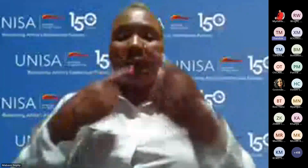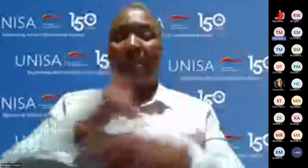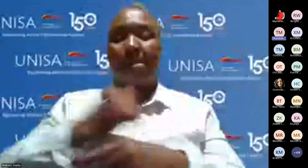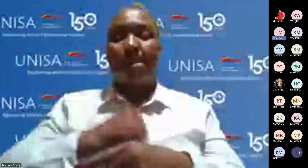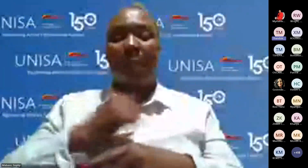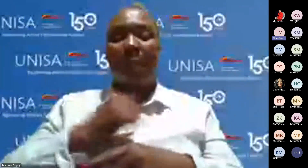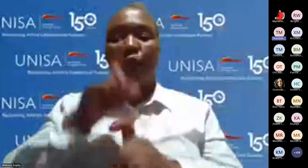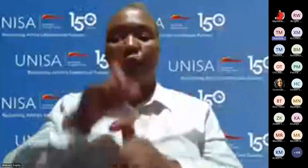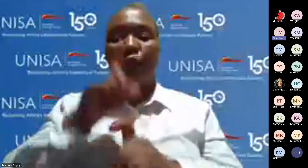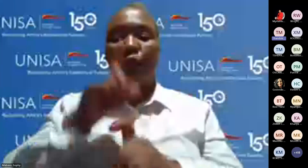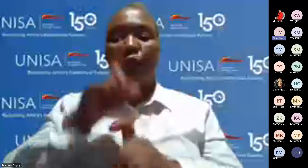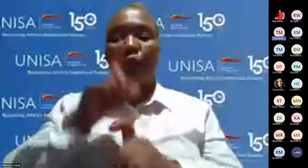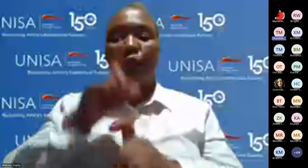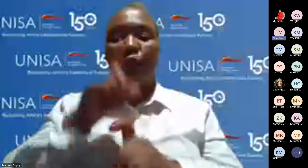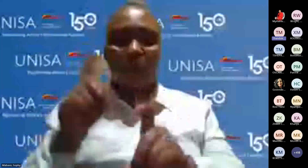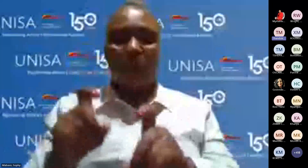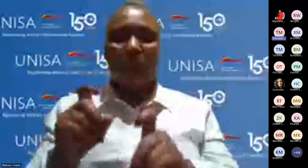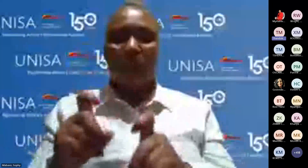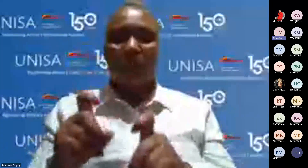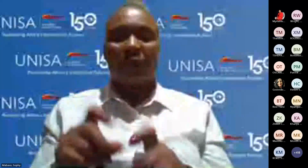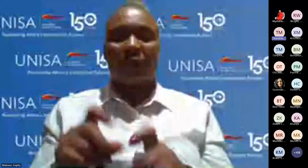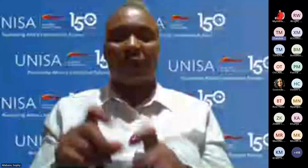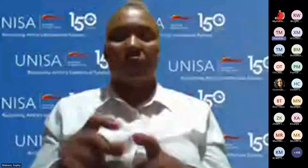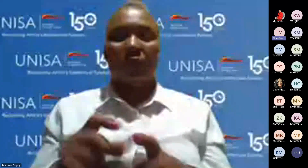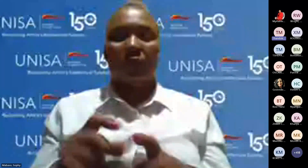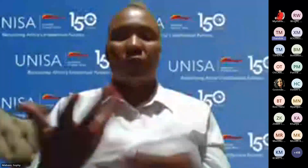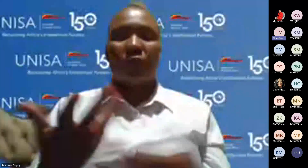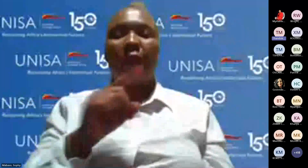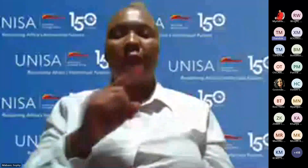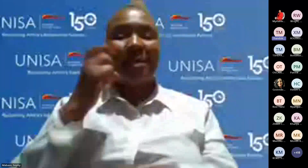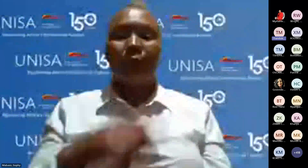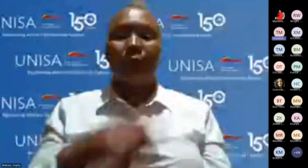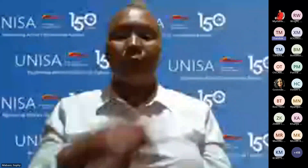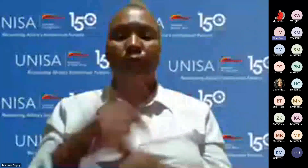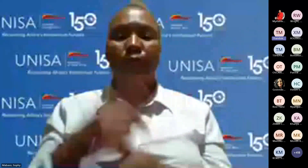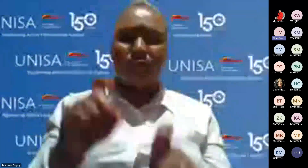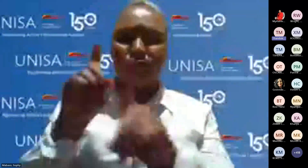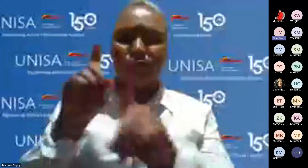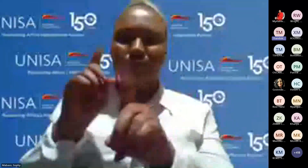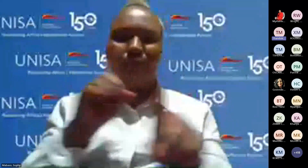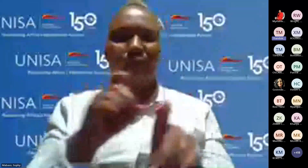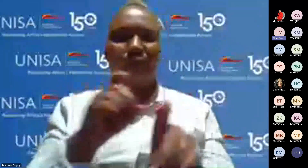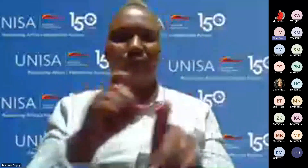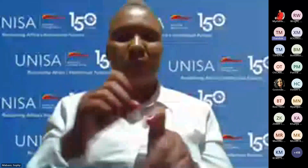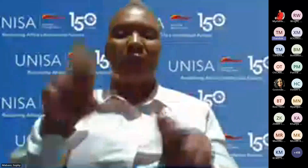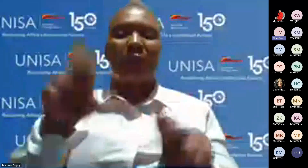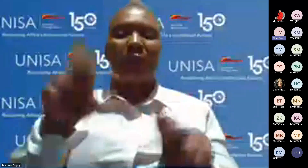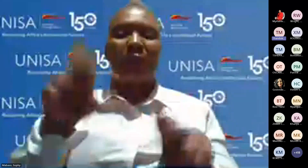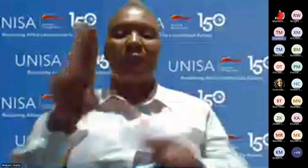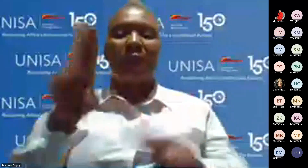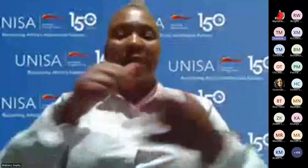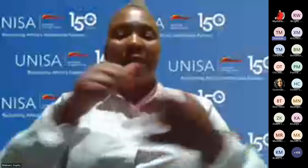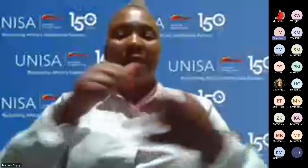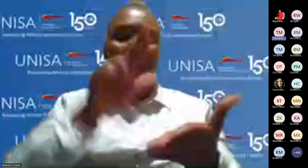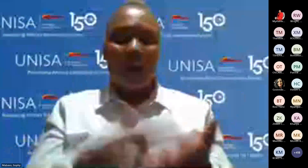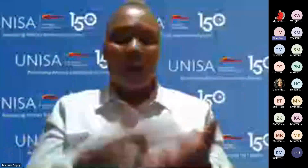I required also to take pictures onto the Invigilator app, or is there a